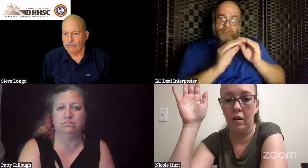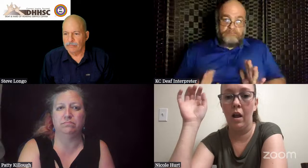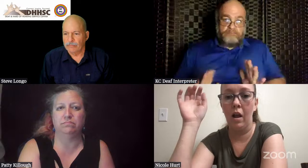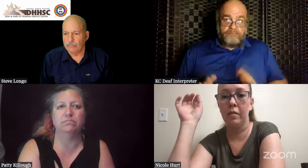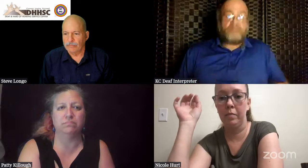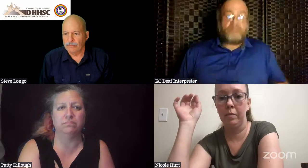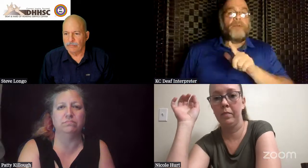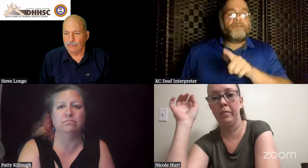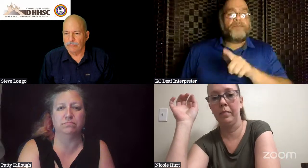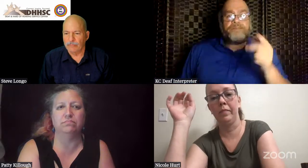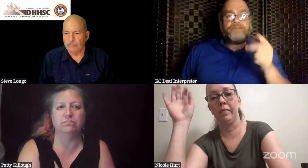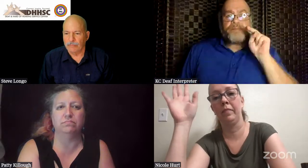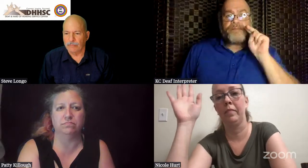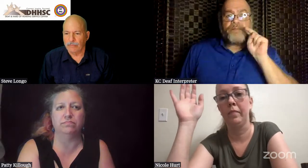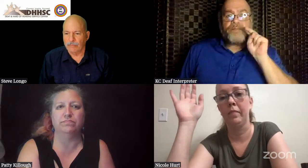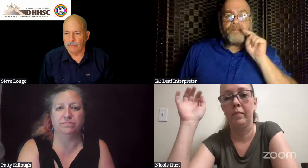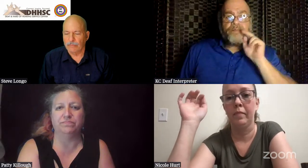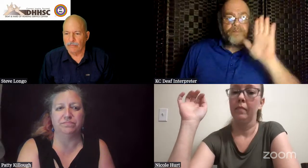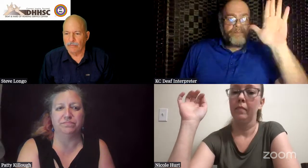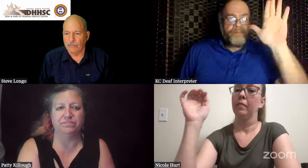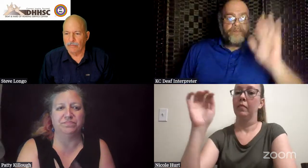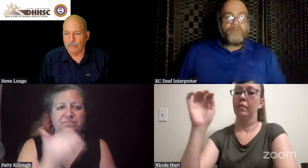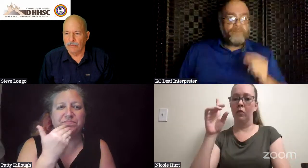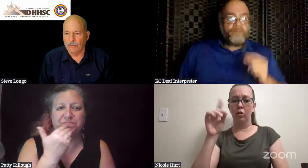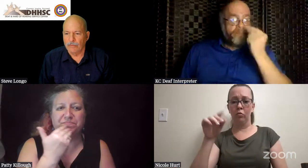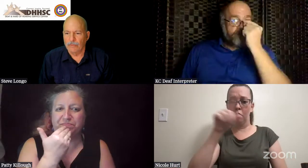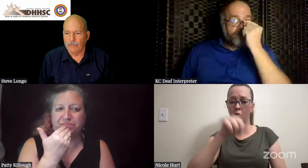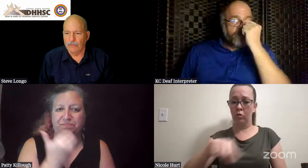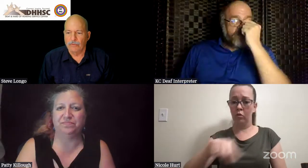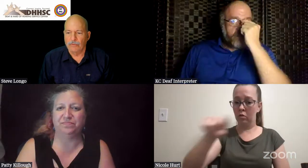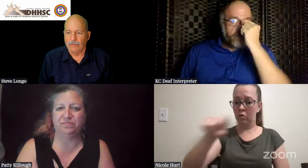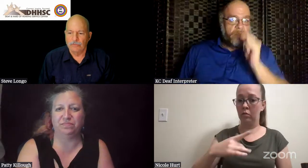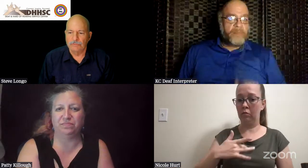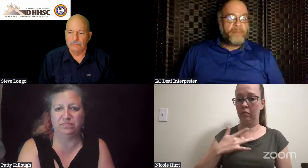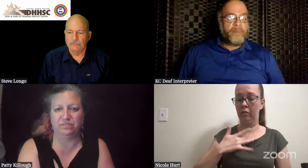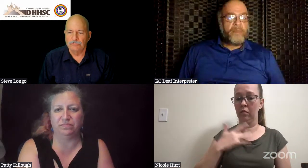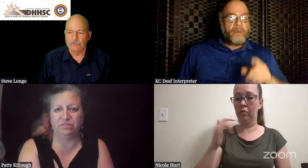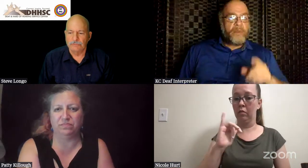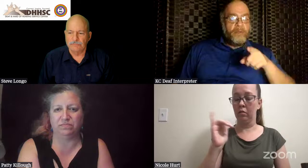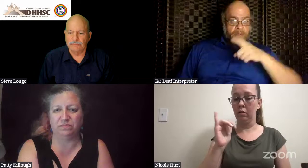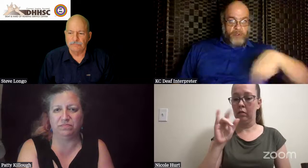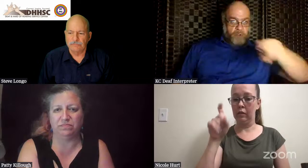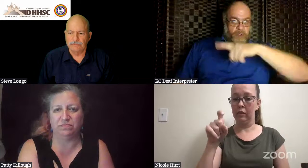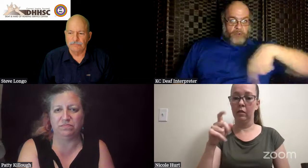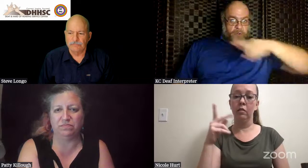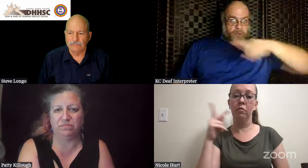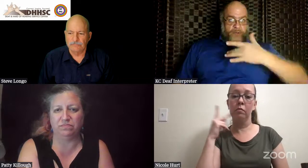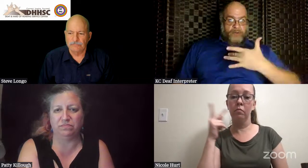And we will amend those minutes. This is Nicole.